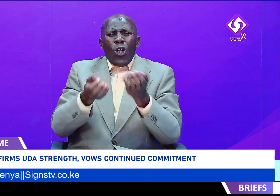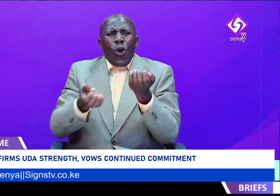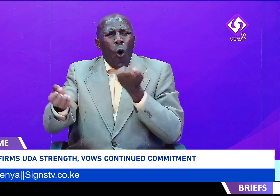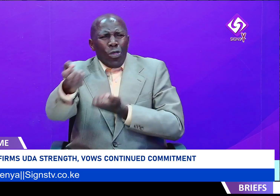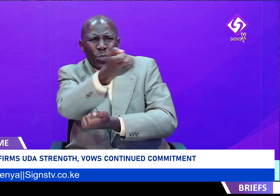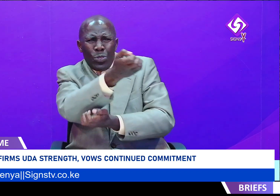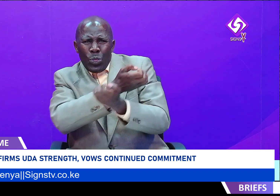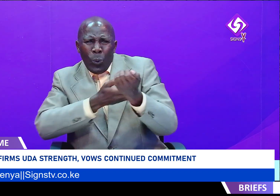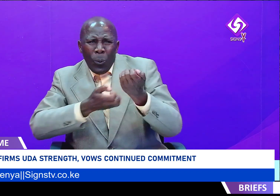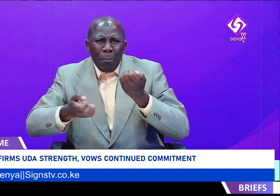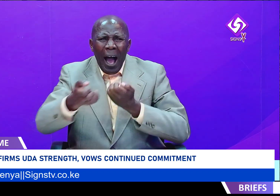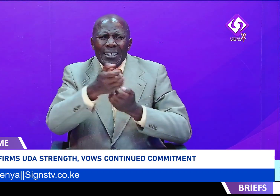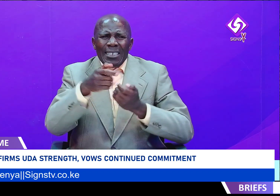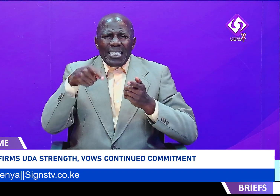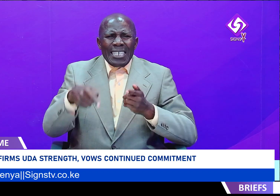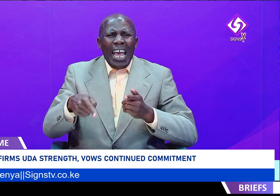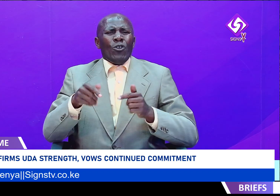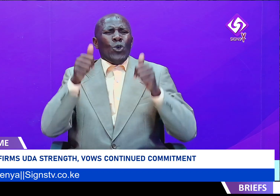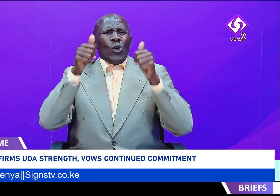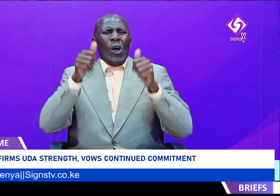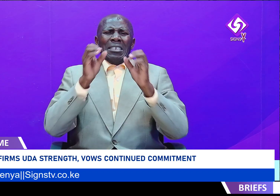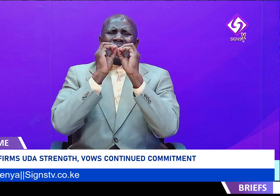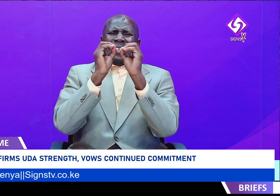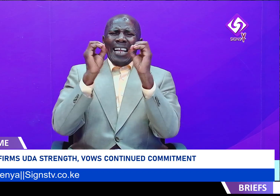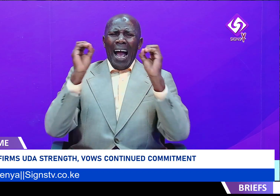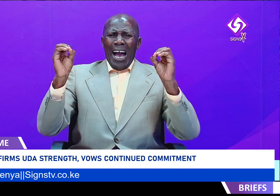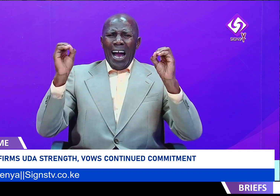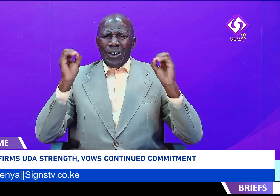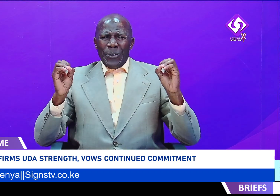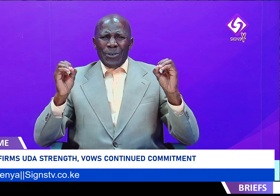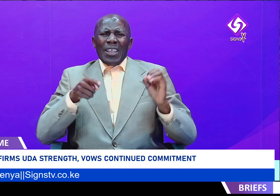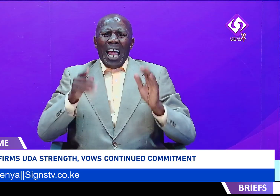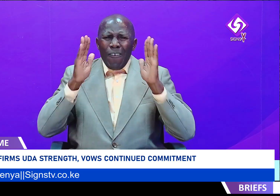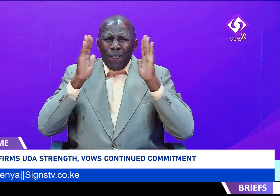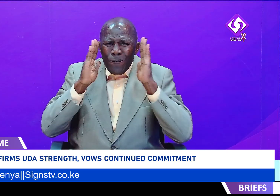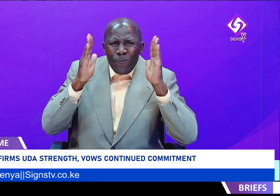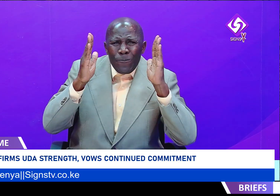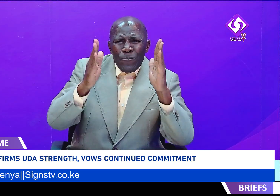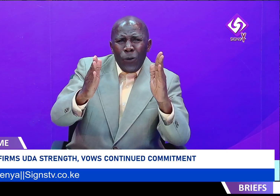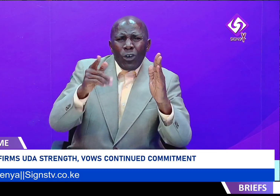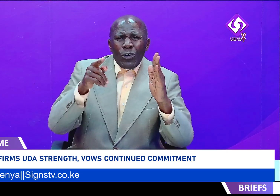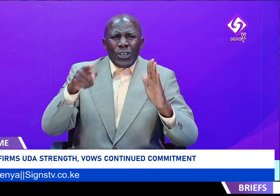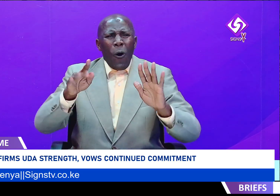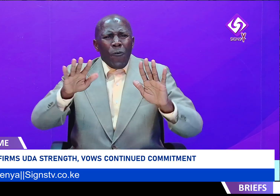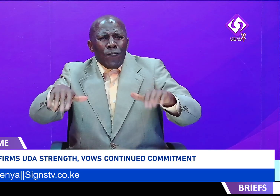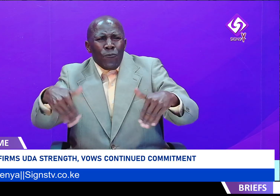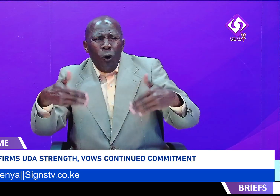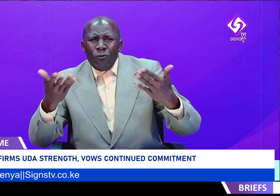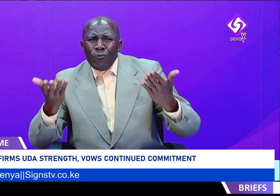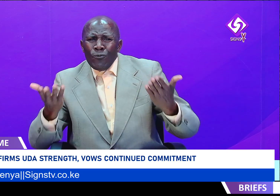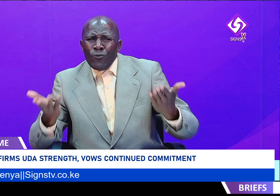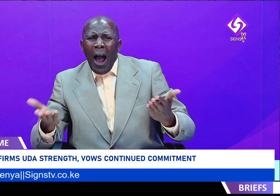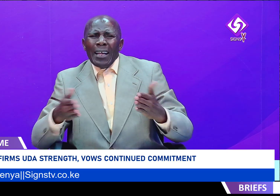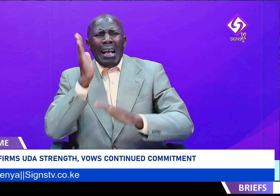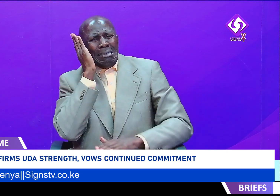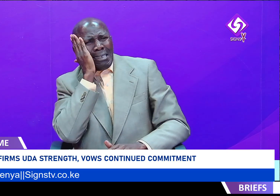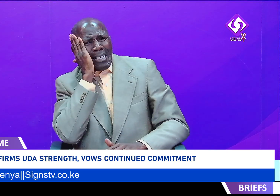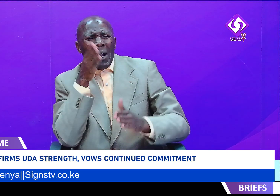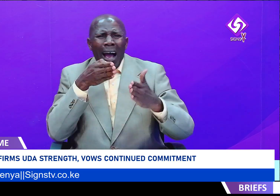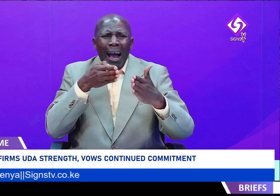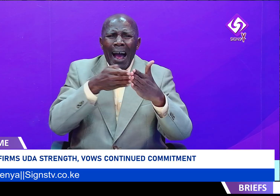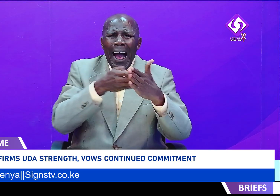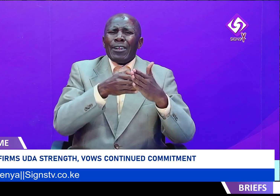not waver in its determination to empower those at the bottom of the economic pyramid,